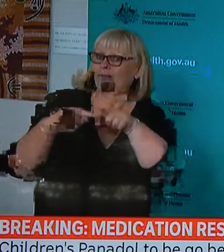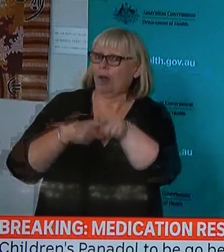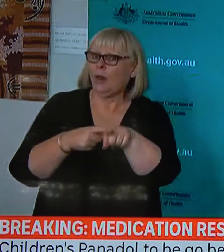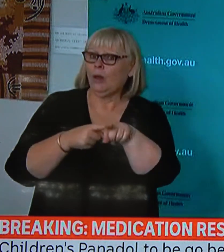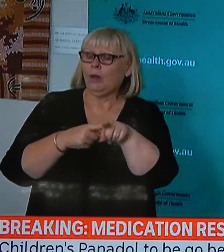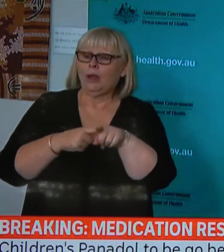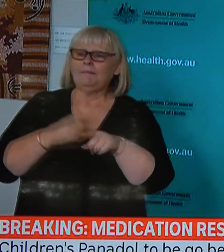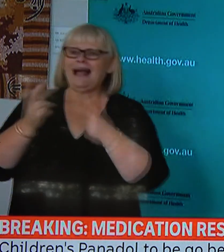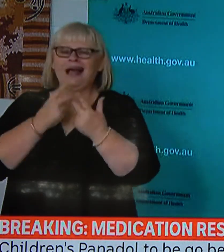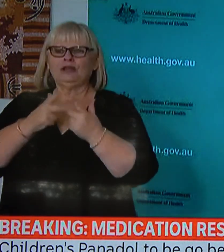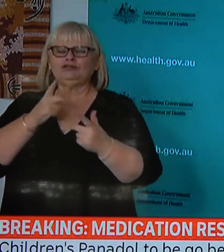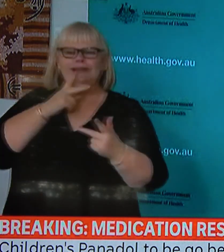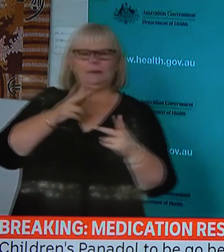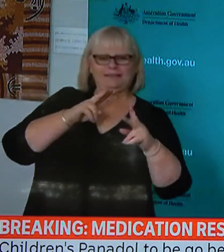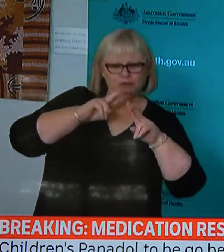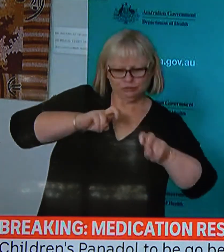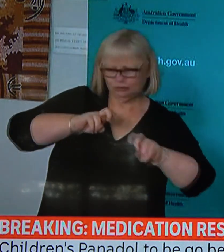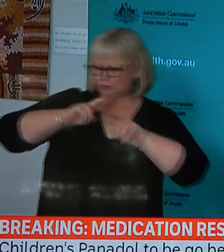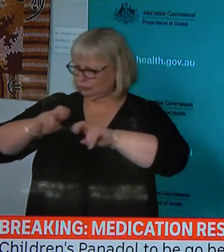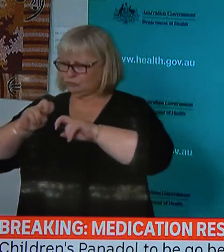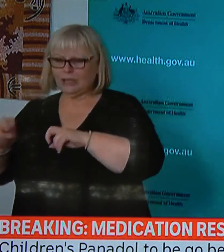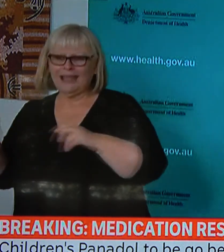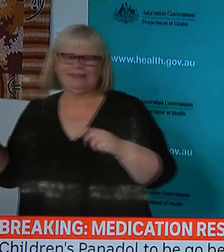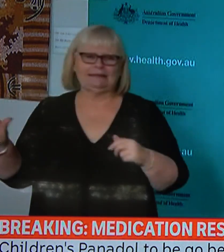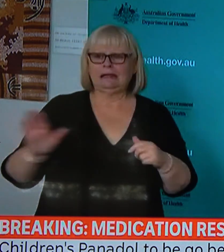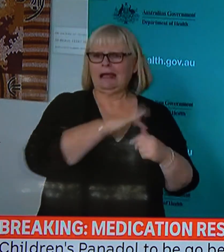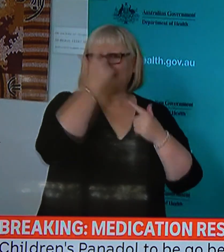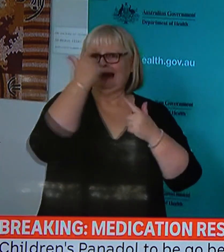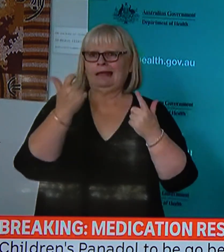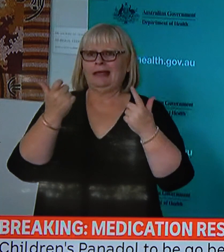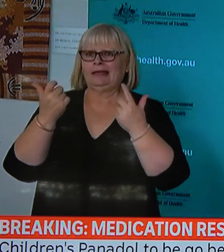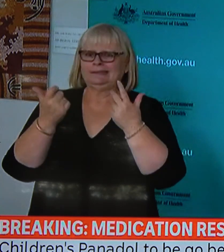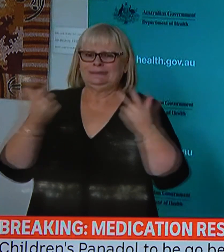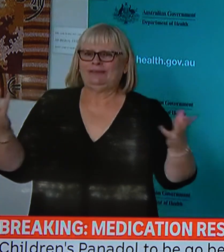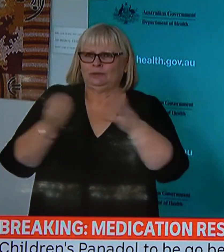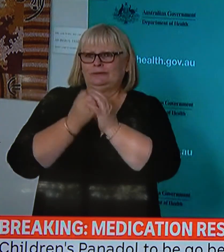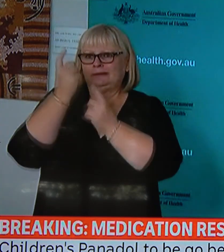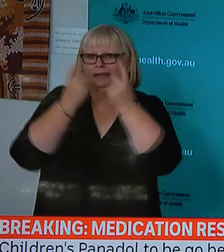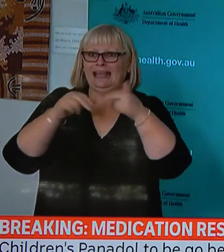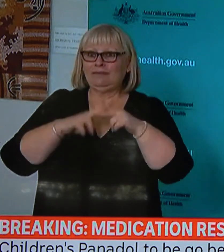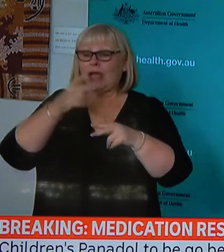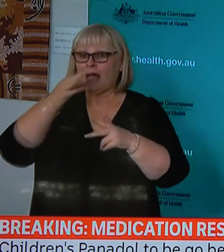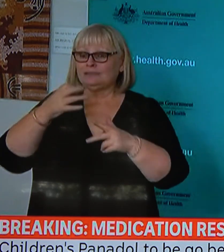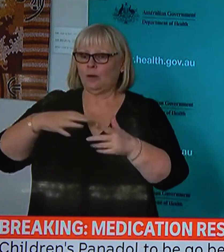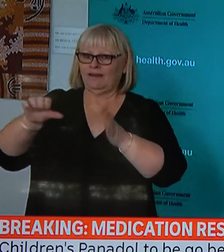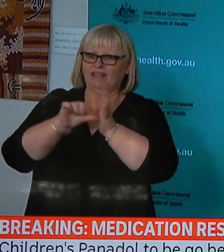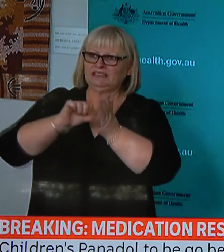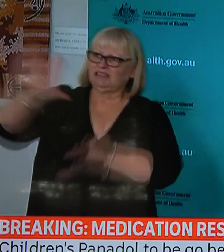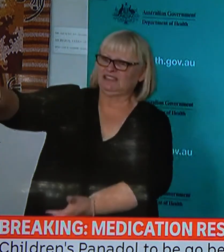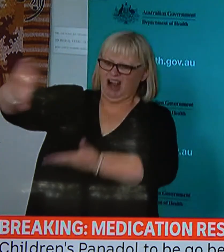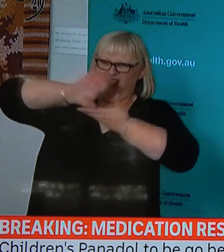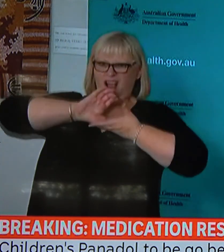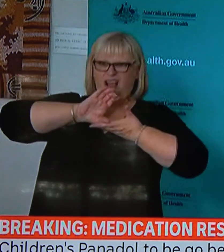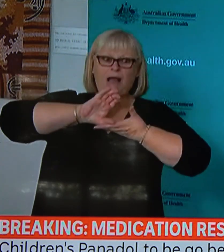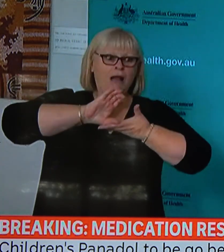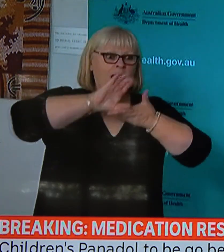but they have to be judged with the other ideas that have come forth, and indeed when someone's asking for a large amount of money, we need to do our